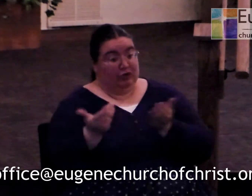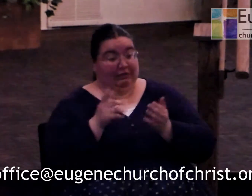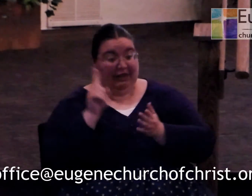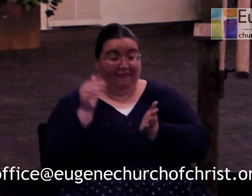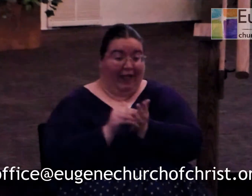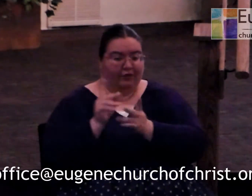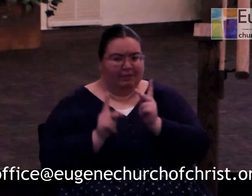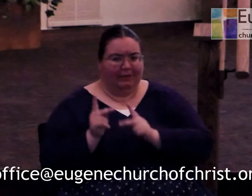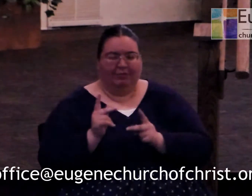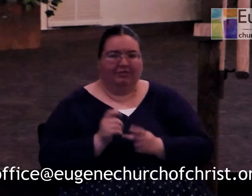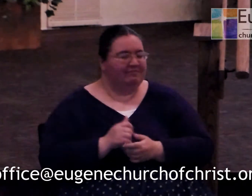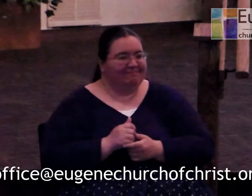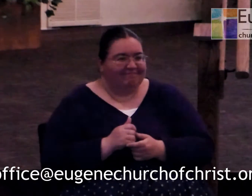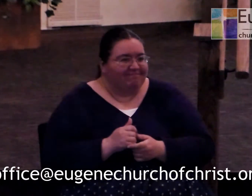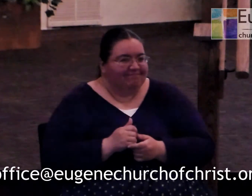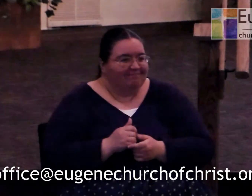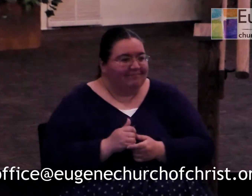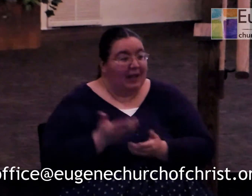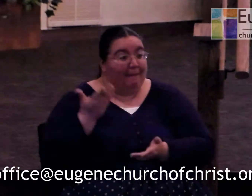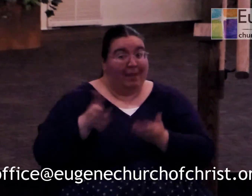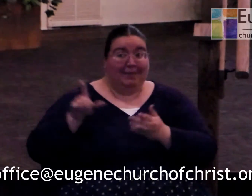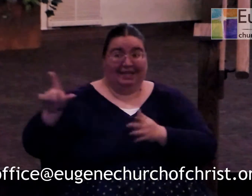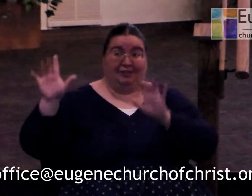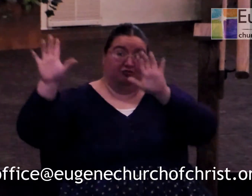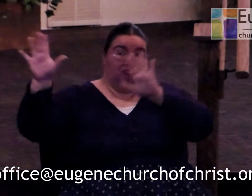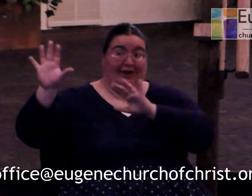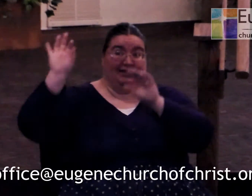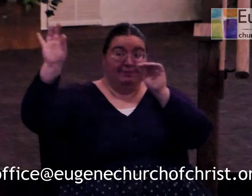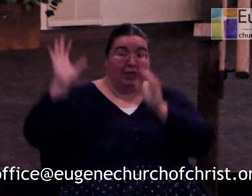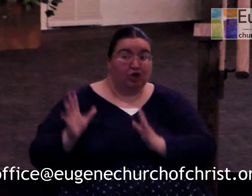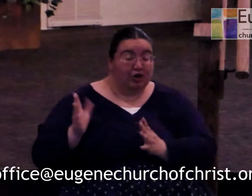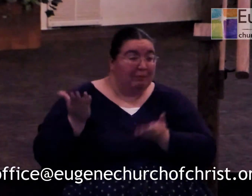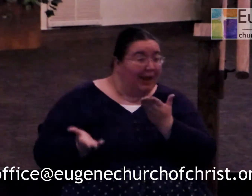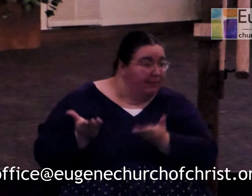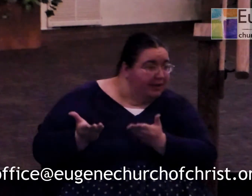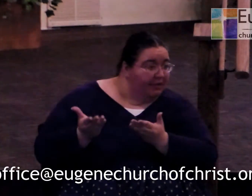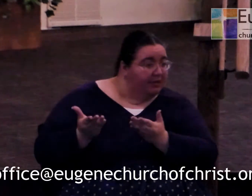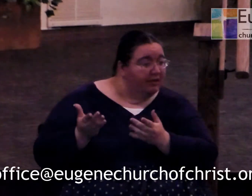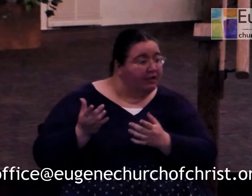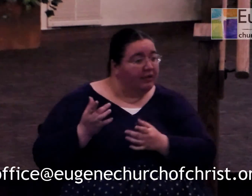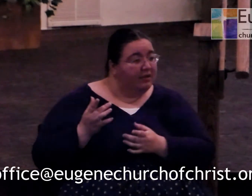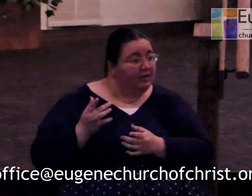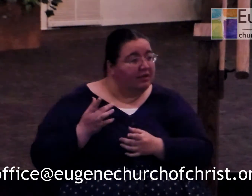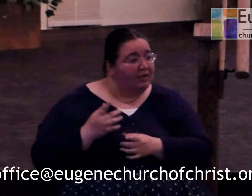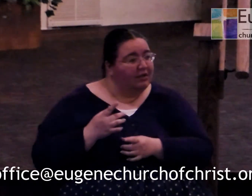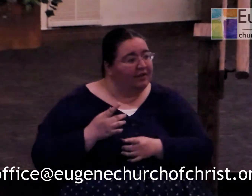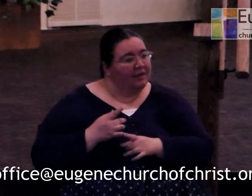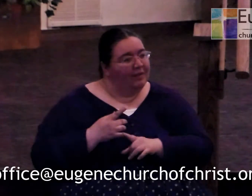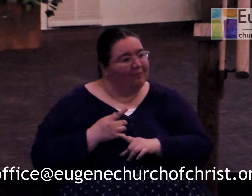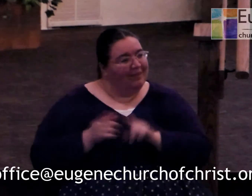And I still don't know if I'm a good speaker. But it's not that. It's the people who are